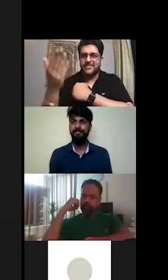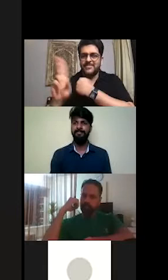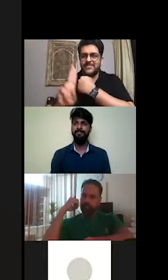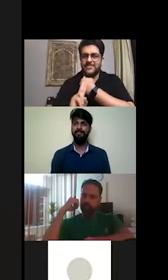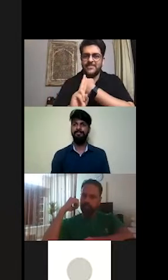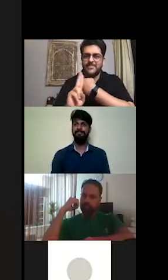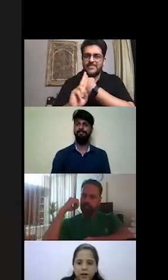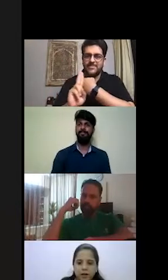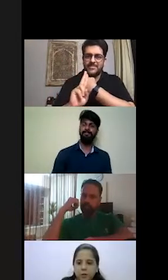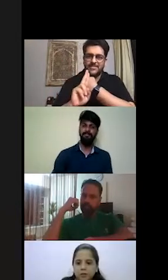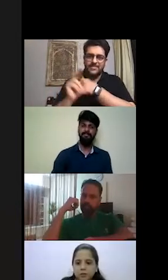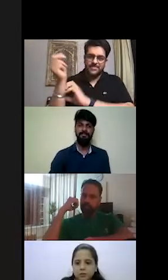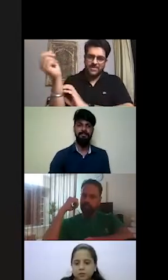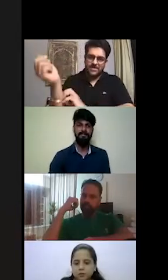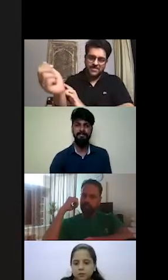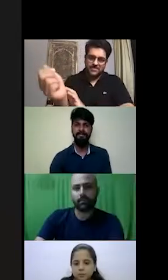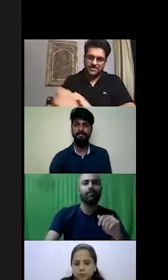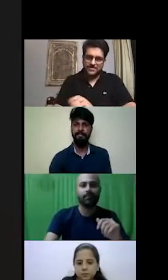We could have Tushar now.